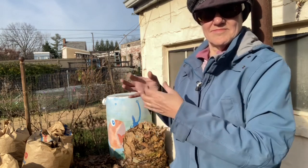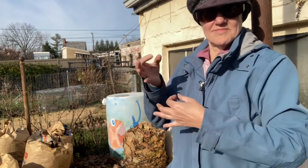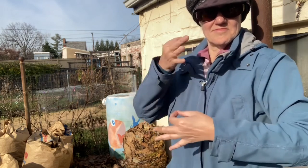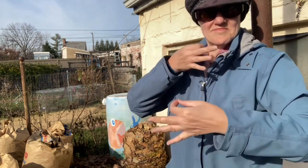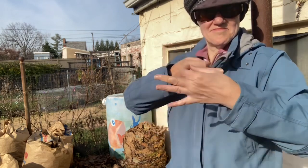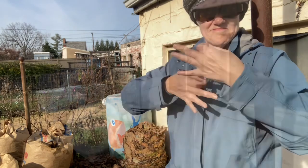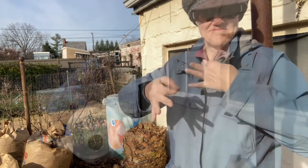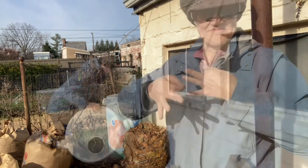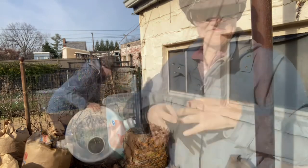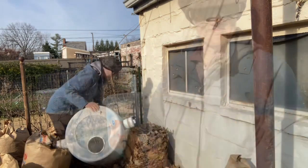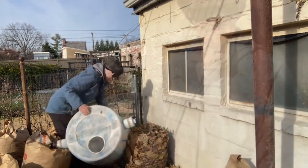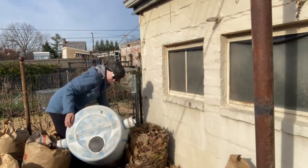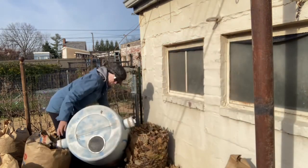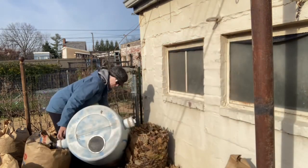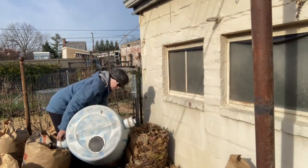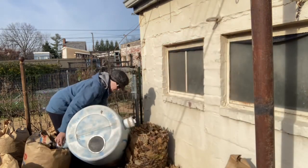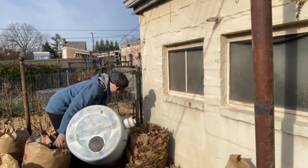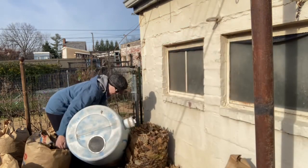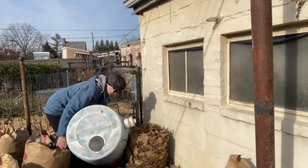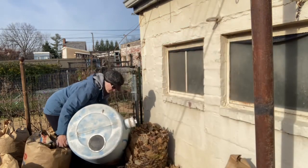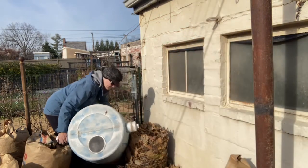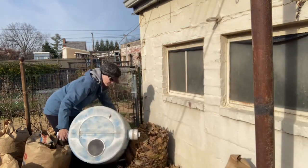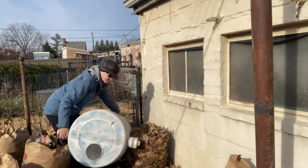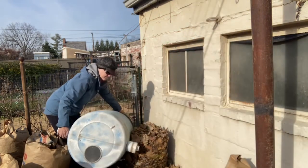hardware cloth cage I made and put it right there.